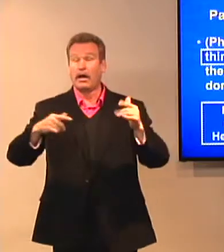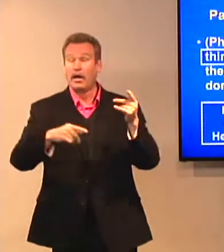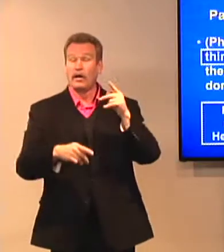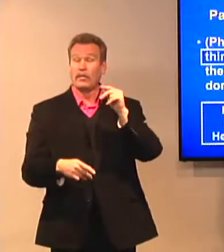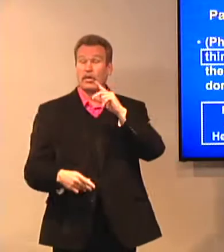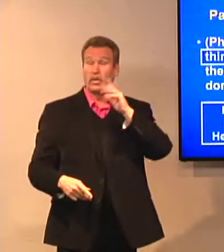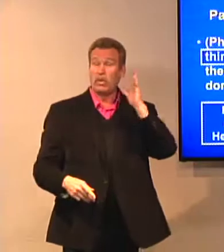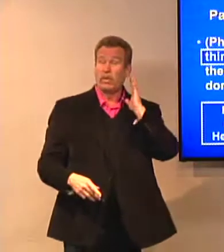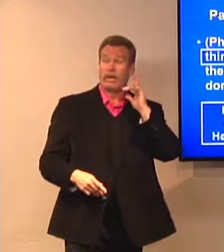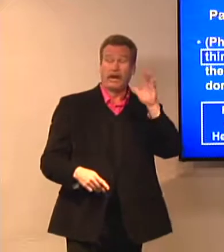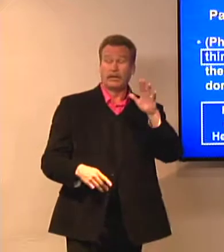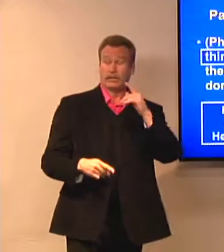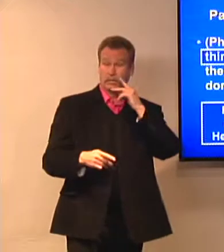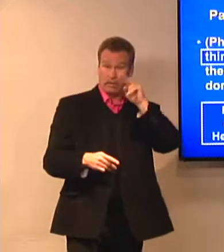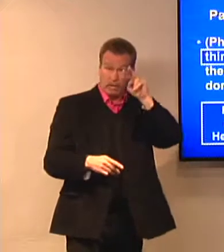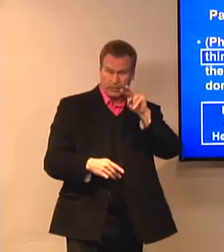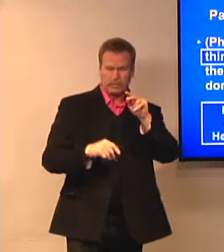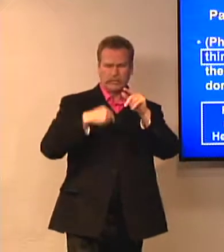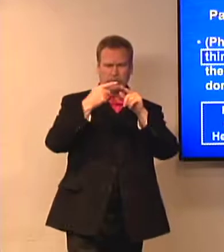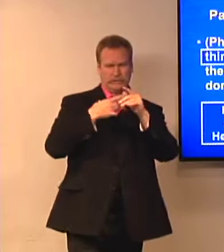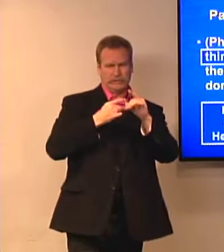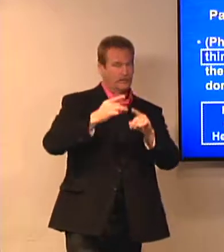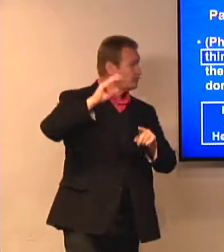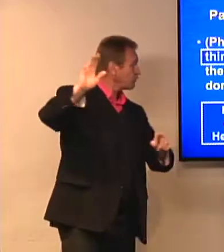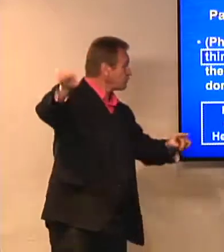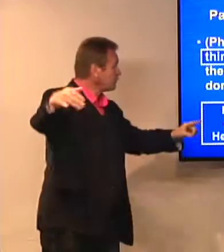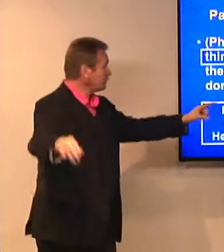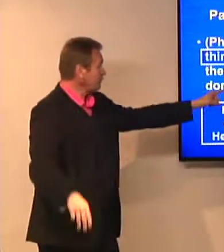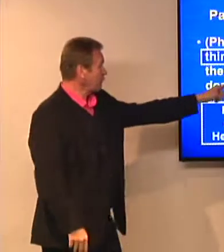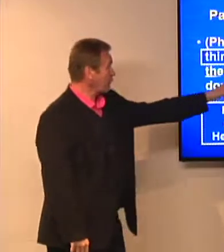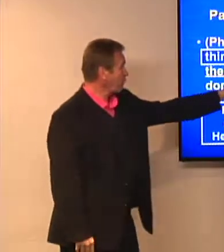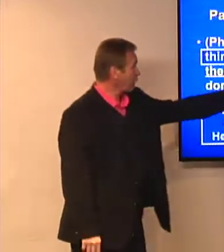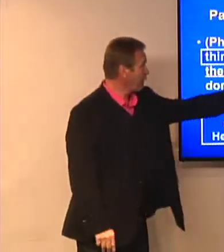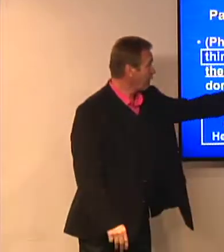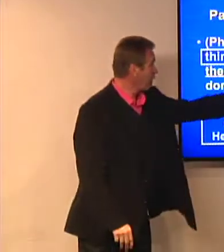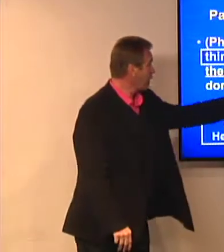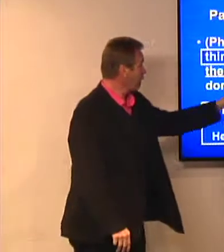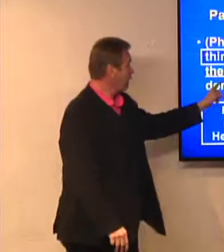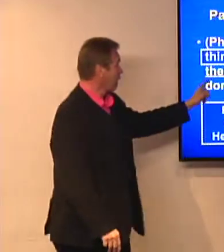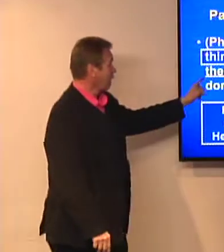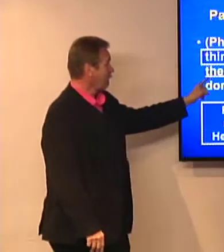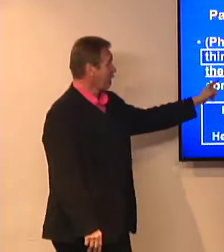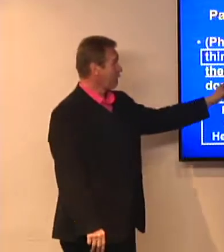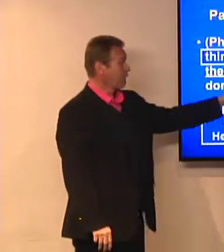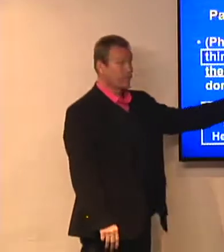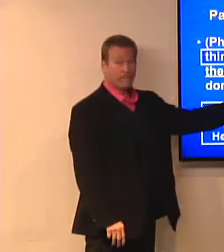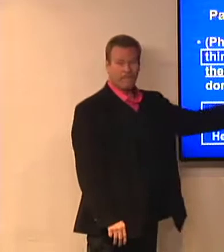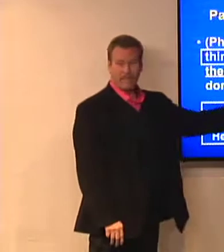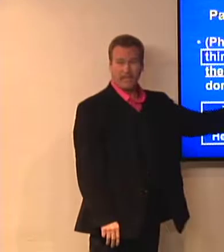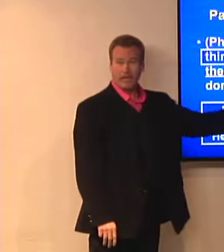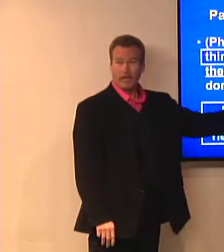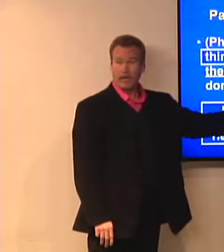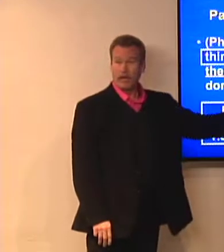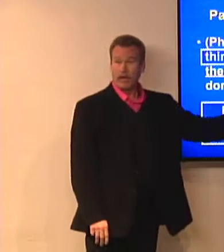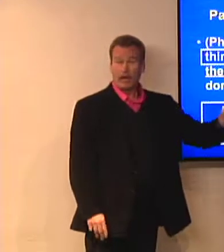things in life that happened in the past. It says here, Paul thought these things were